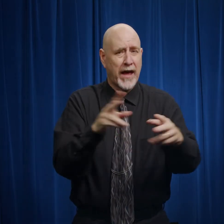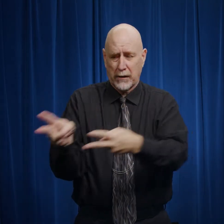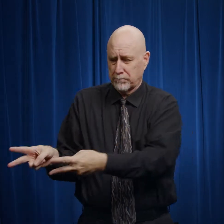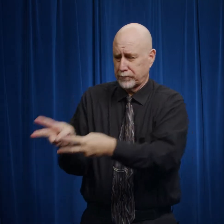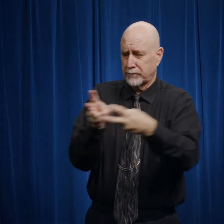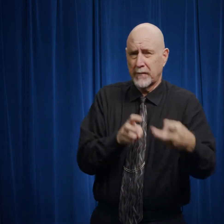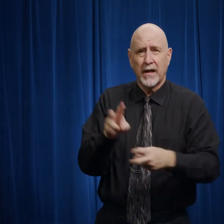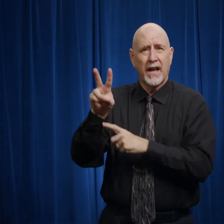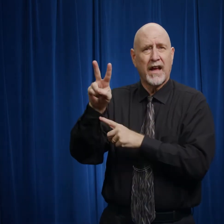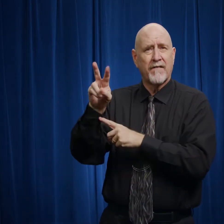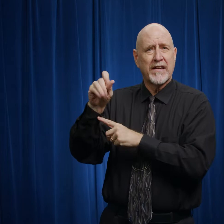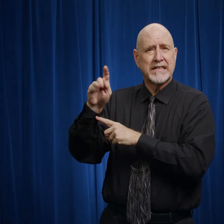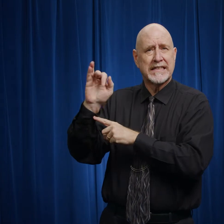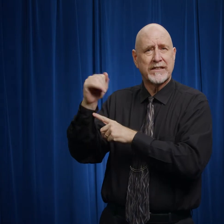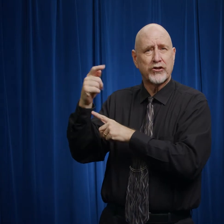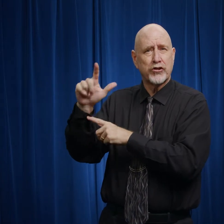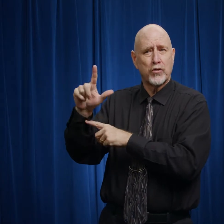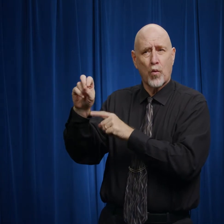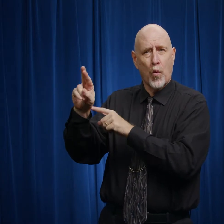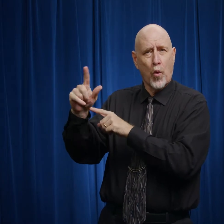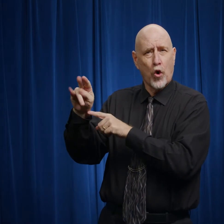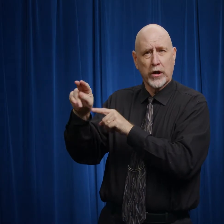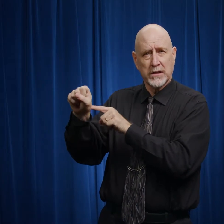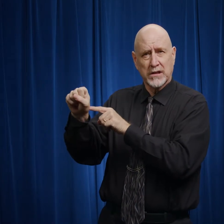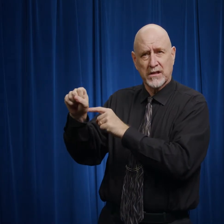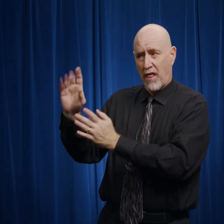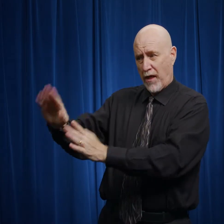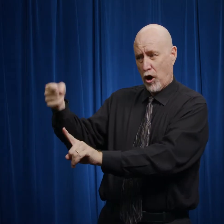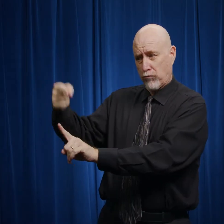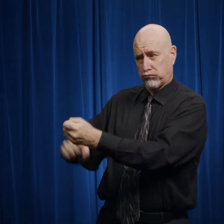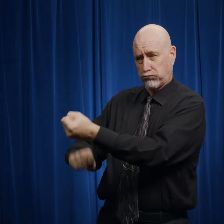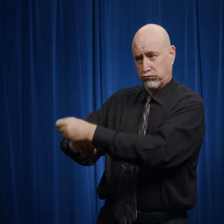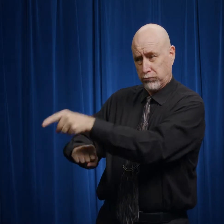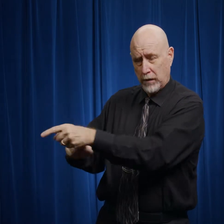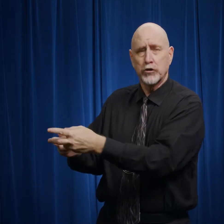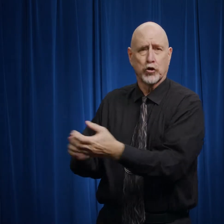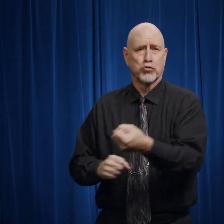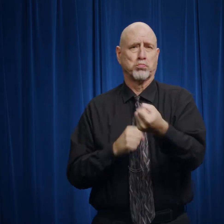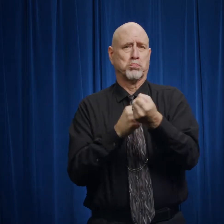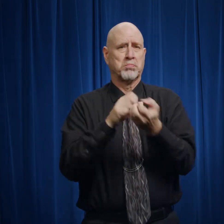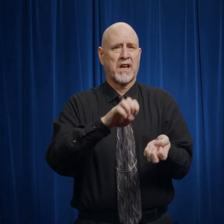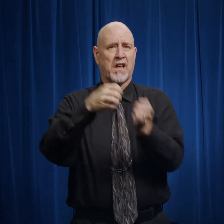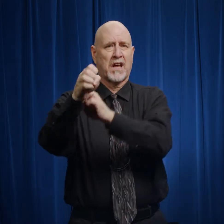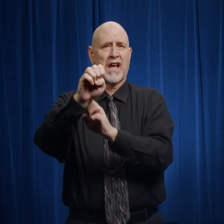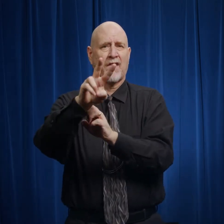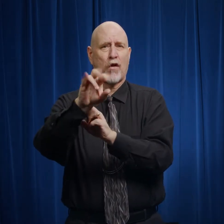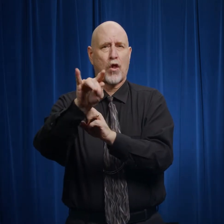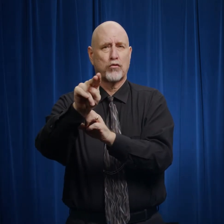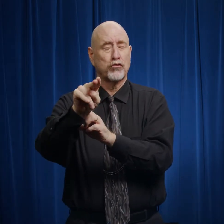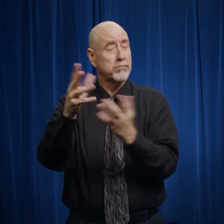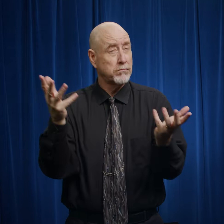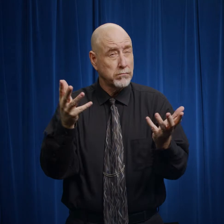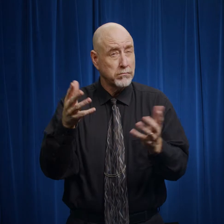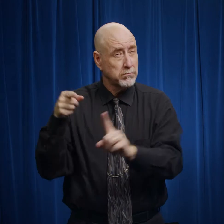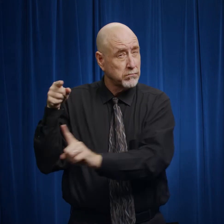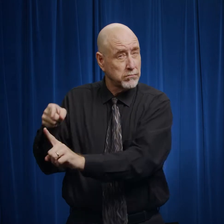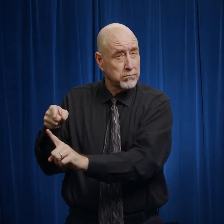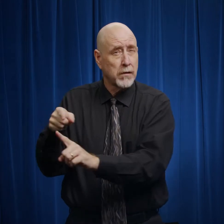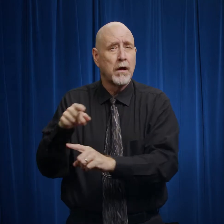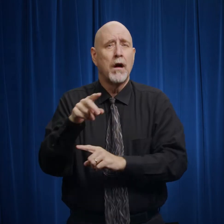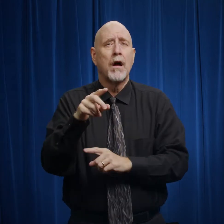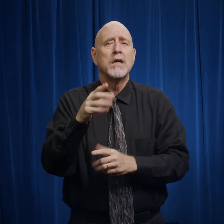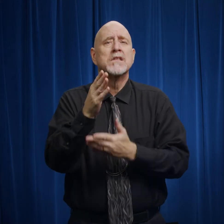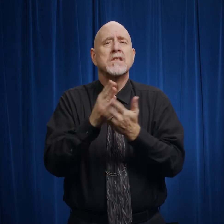uses an argument from vestigial organs to supposedly validate evolution. You see, the idea